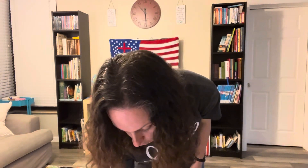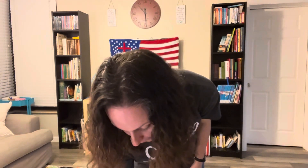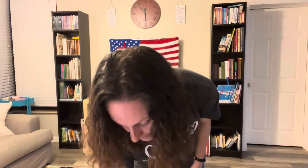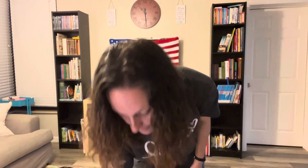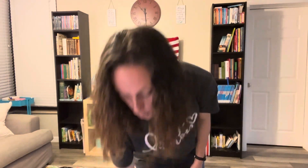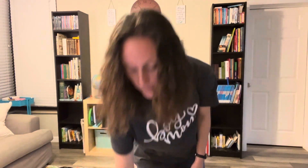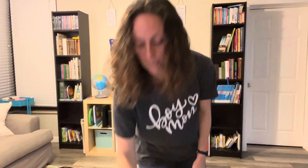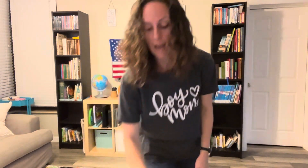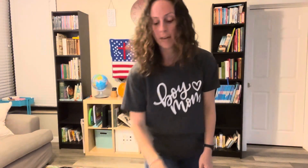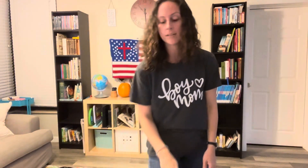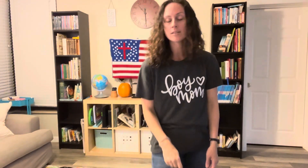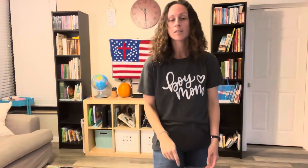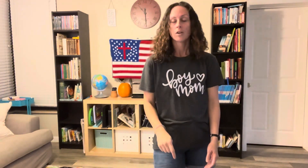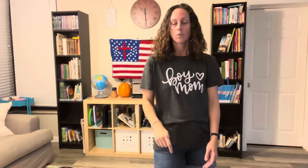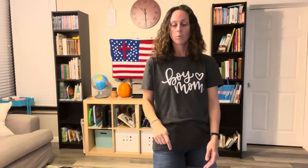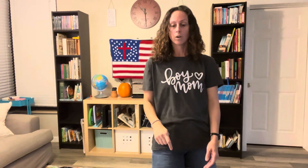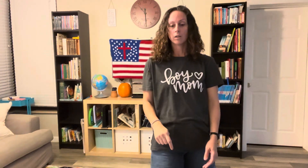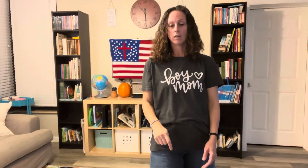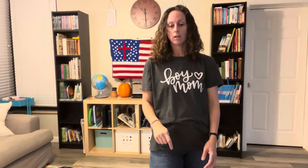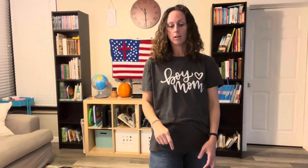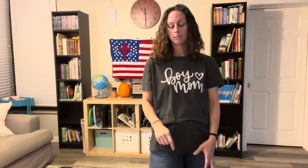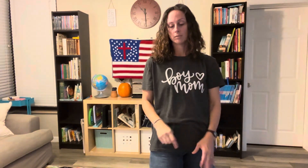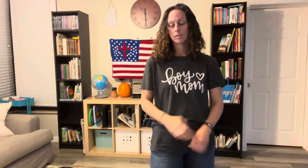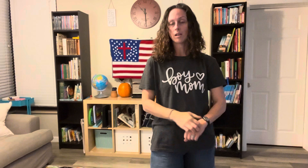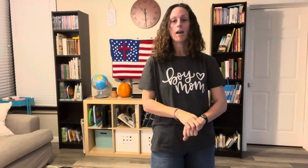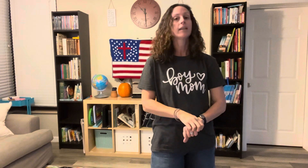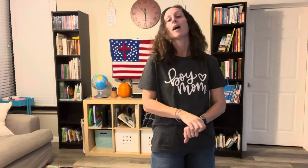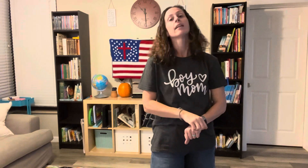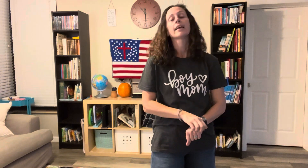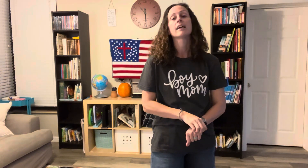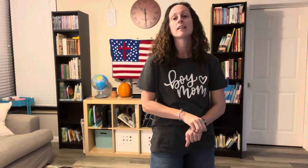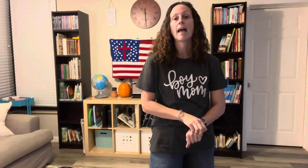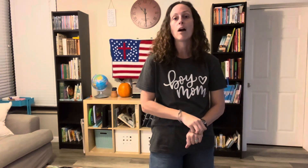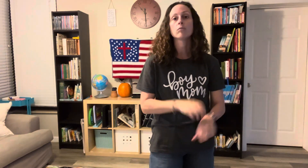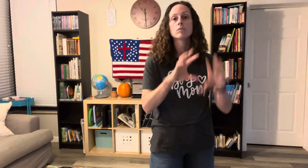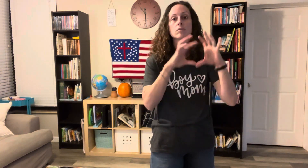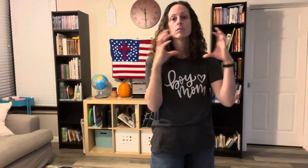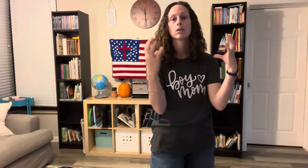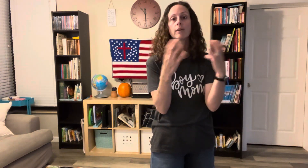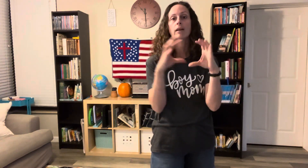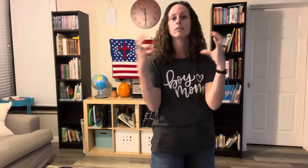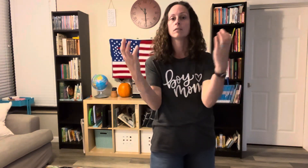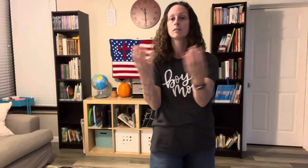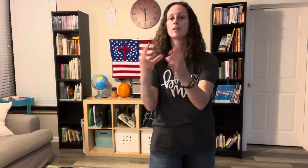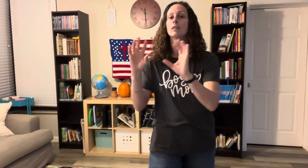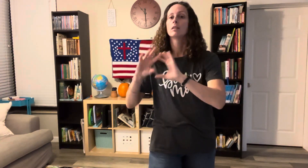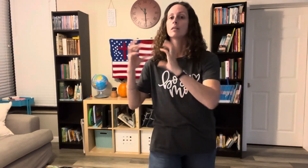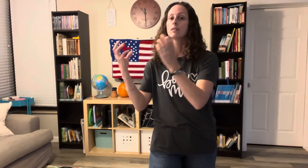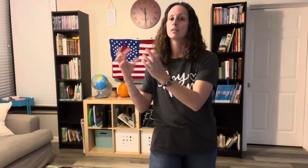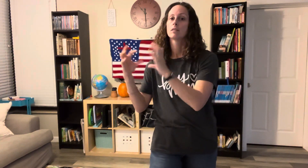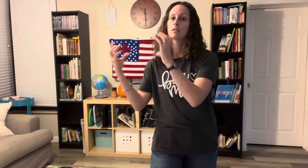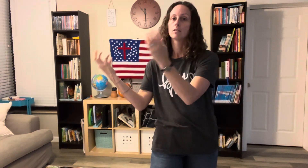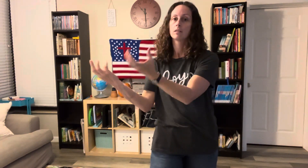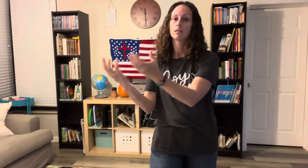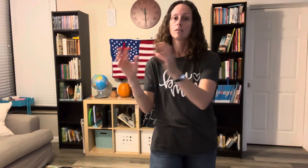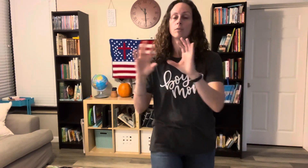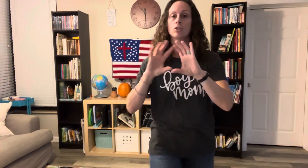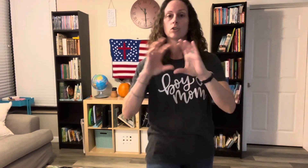Great Smoky Mountains, we're gonna sign kind of like clouds around, which is just like